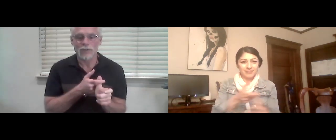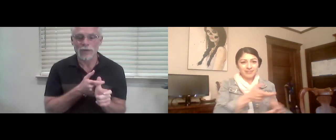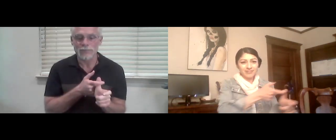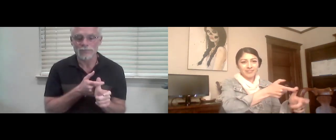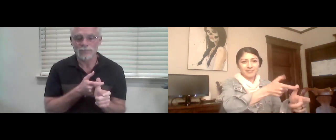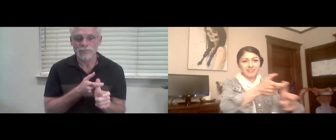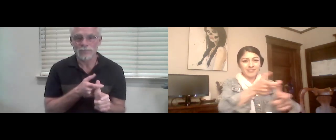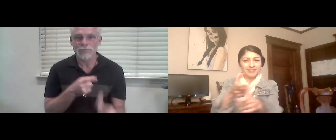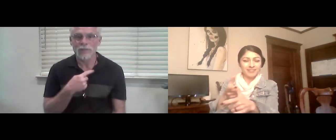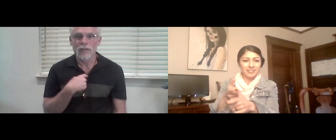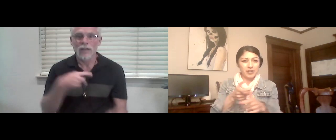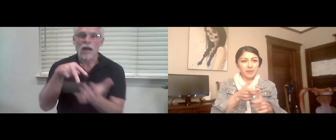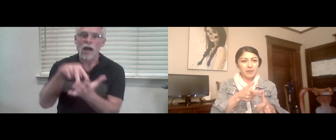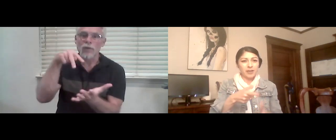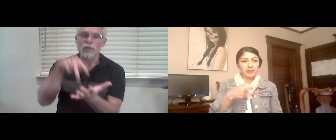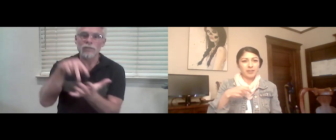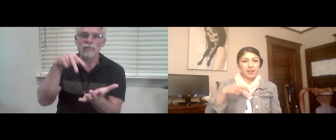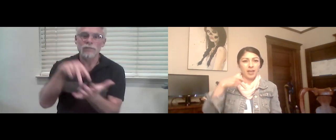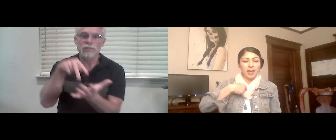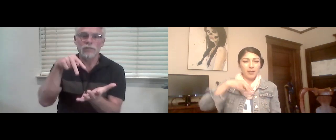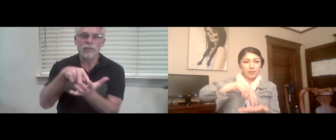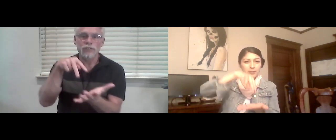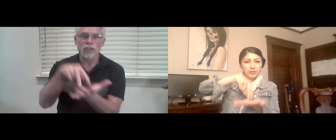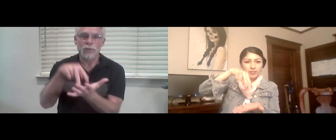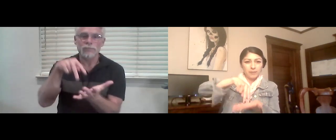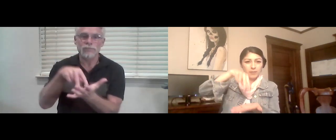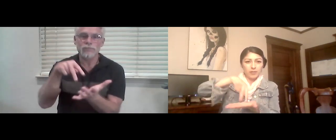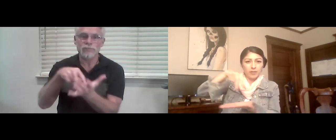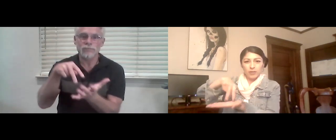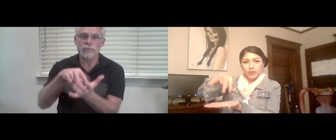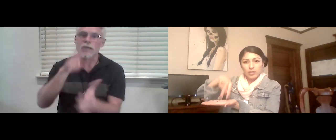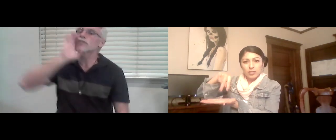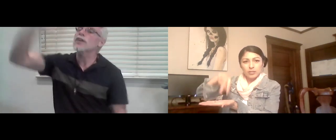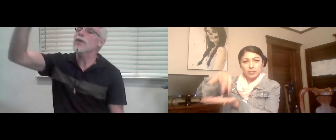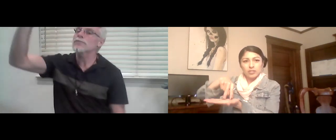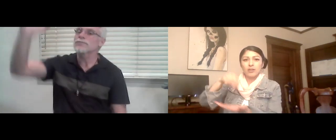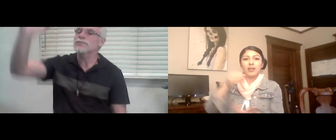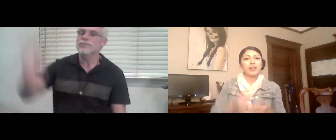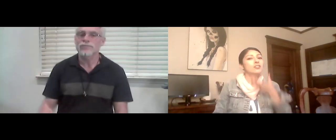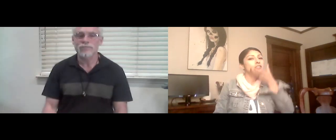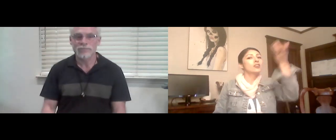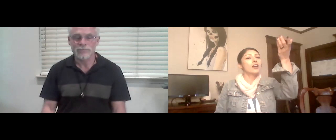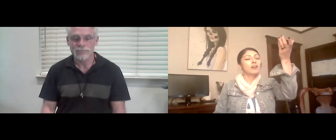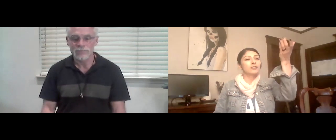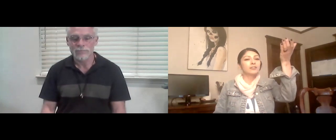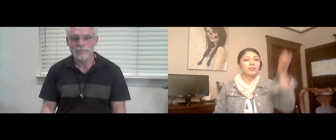Run around. I will jump and shout.